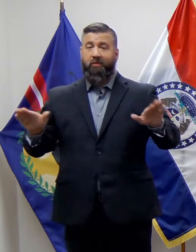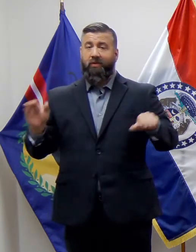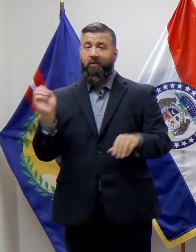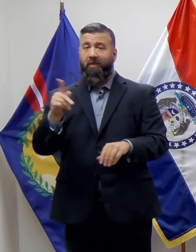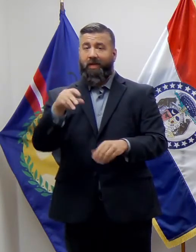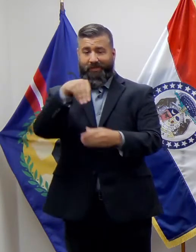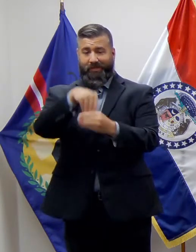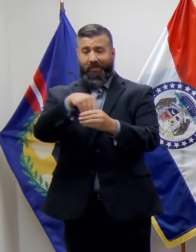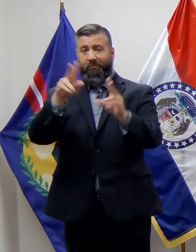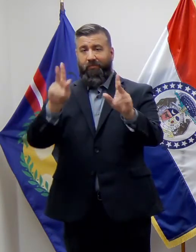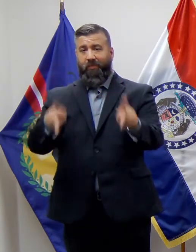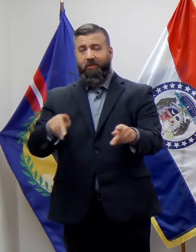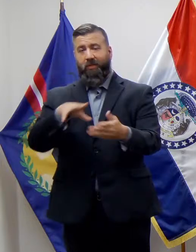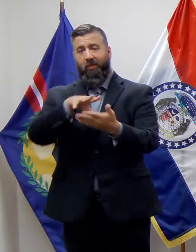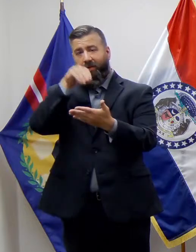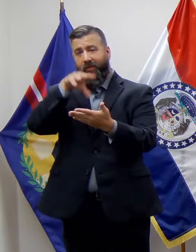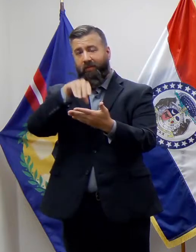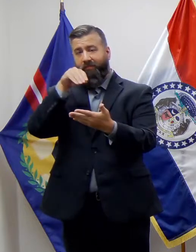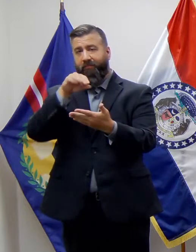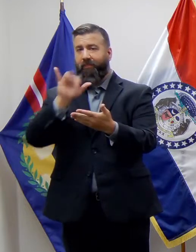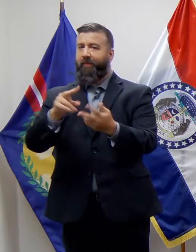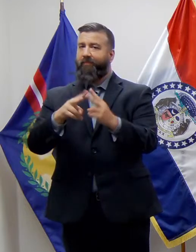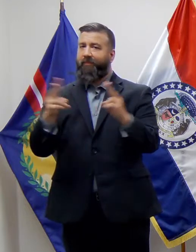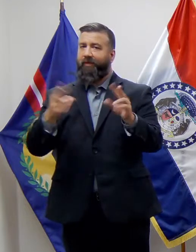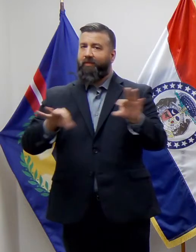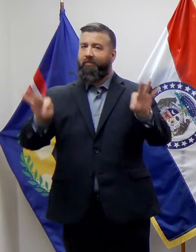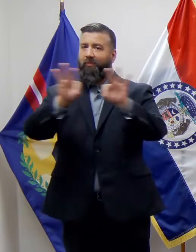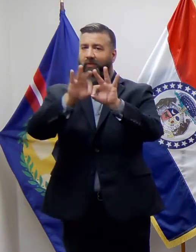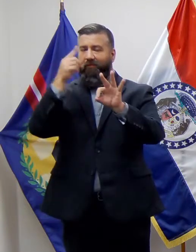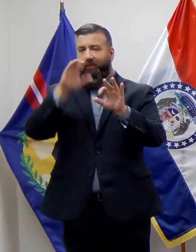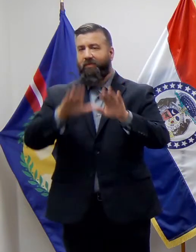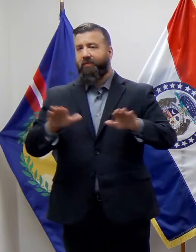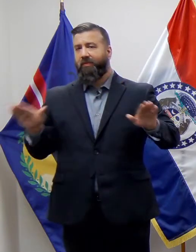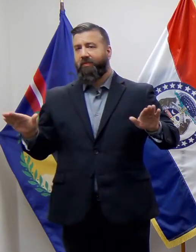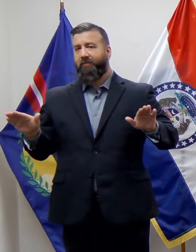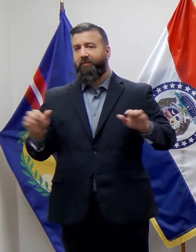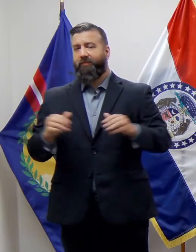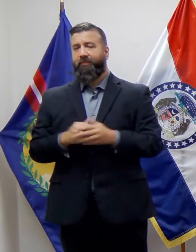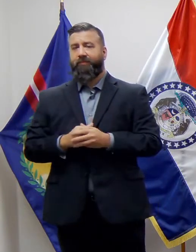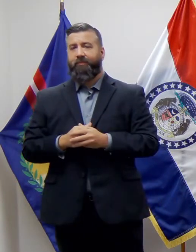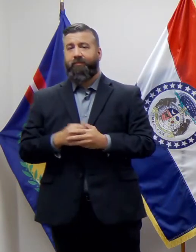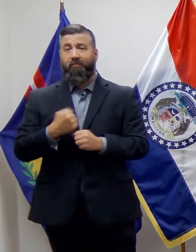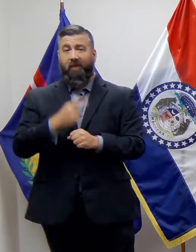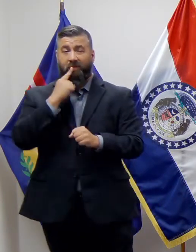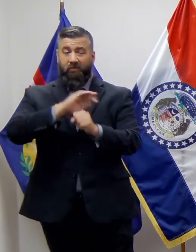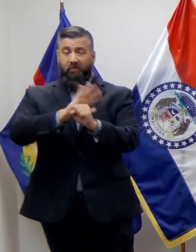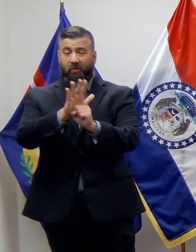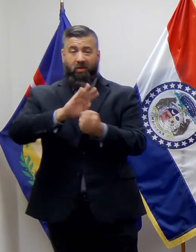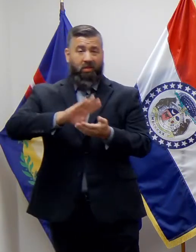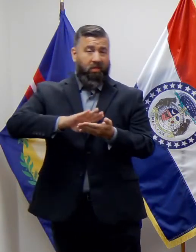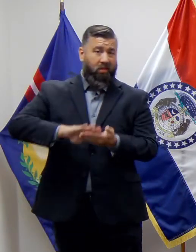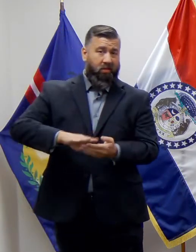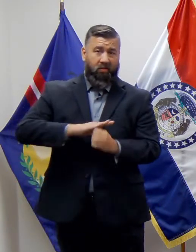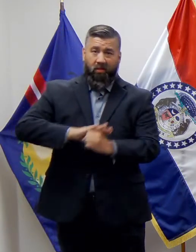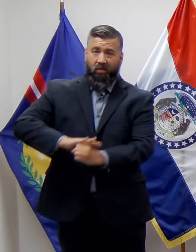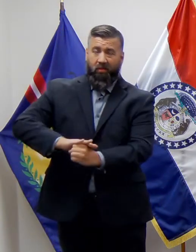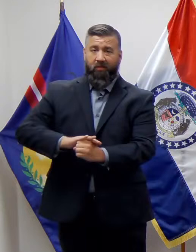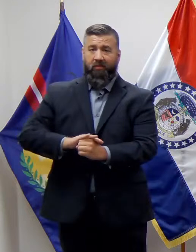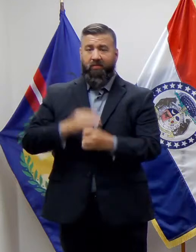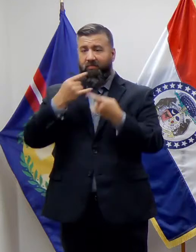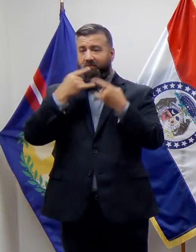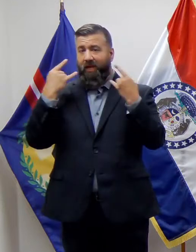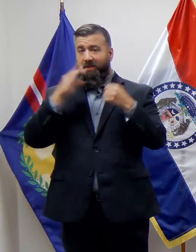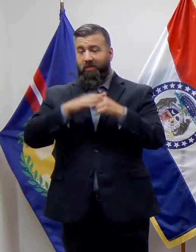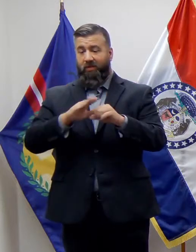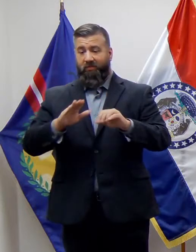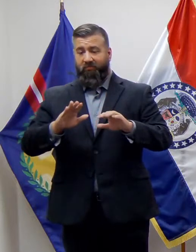into in-person learning. And that's very important for our kids. So keeping the virus at bay in our community, getting masks on